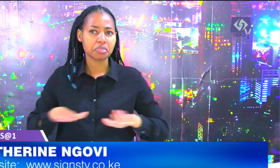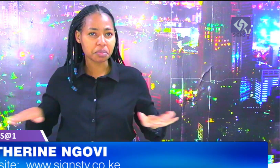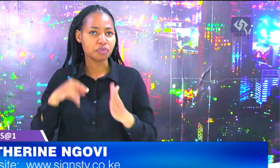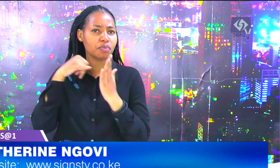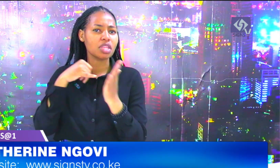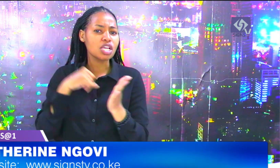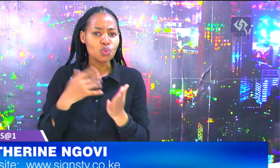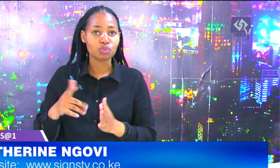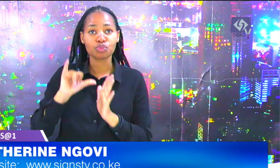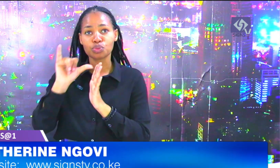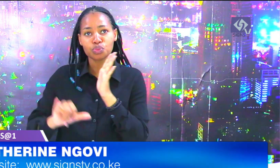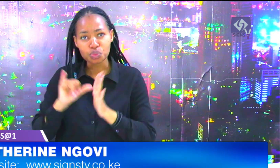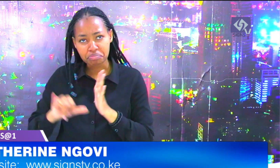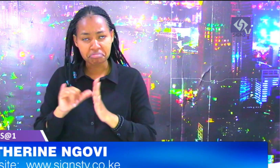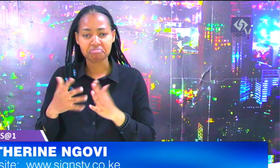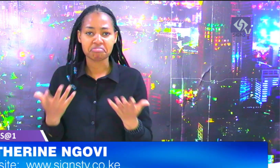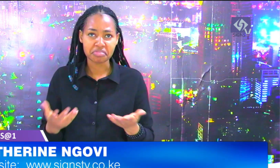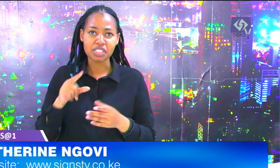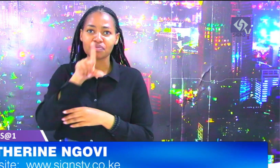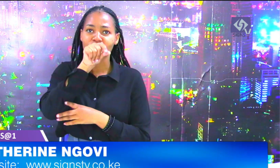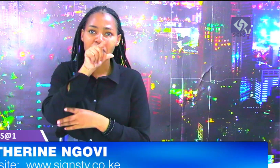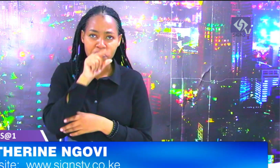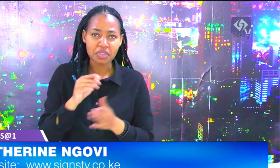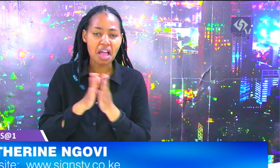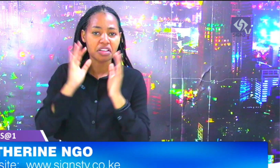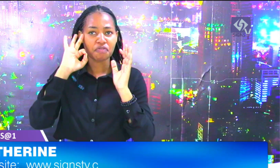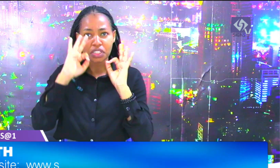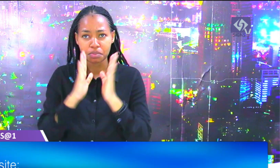young people and to help them turn their talents into livelihoods.